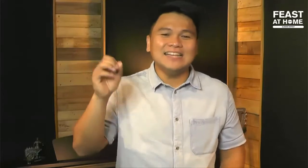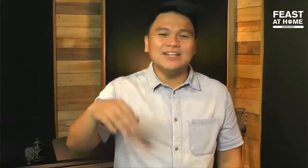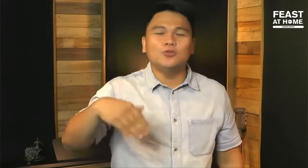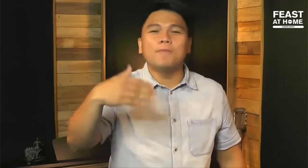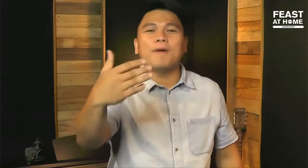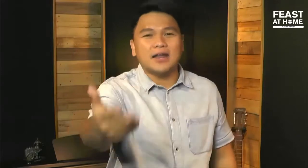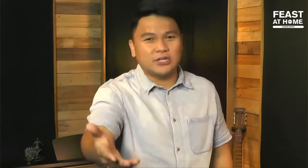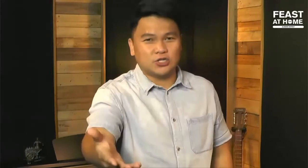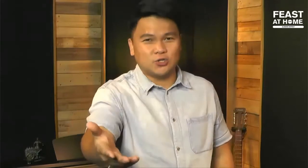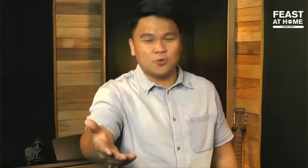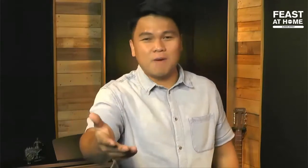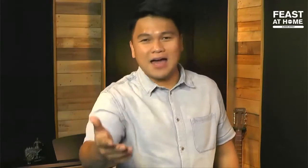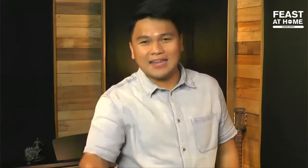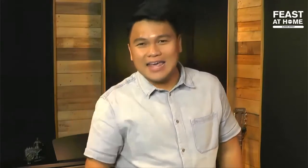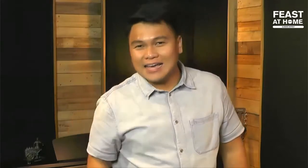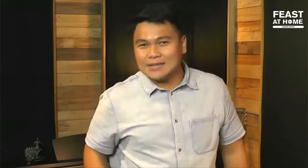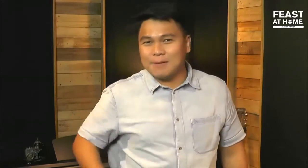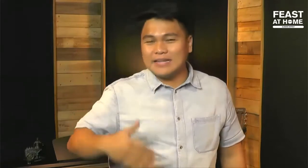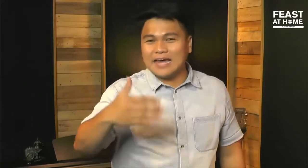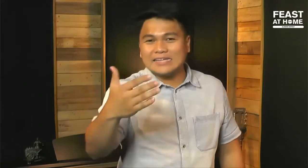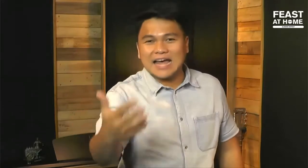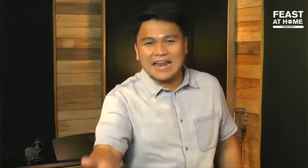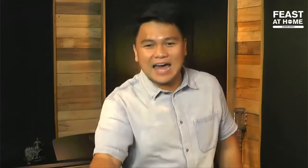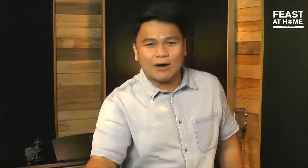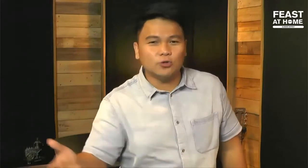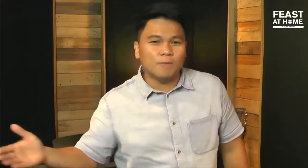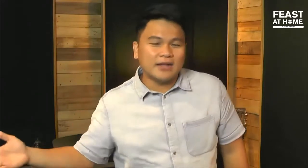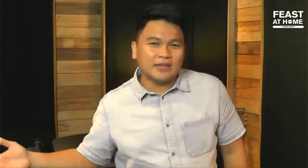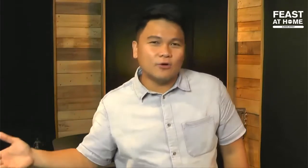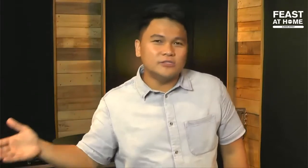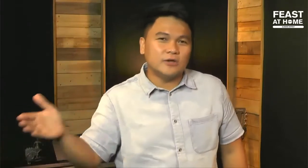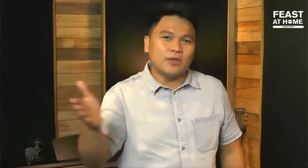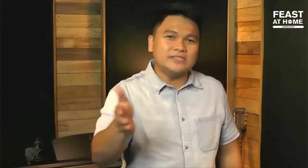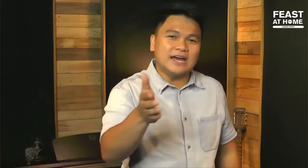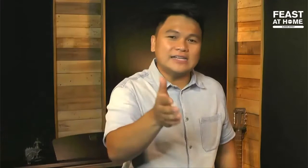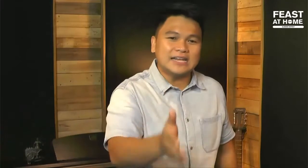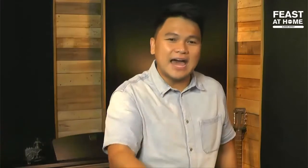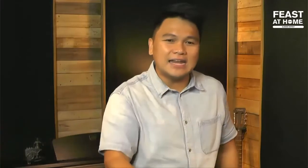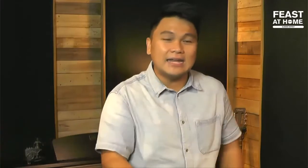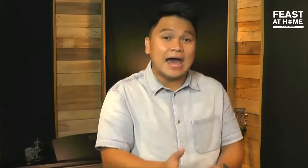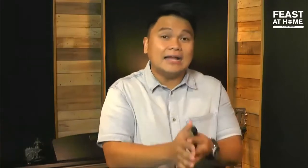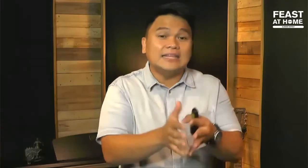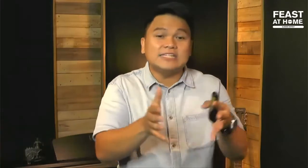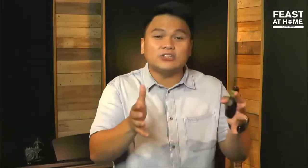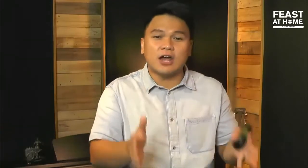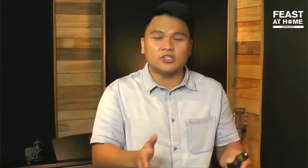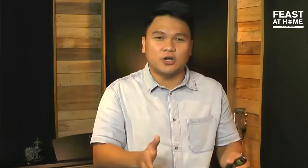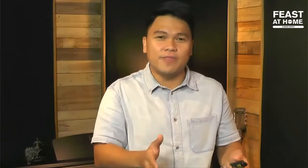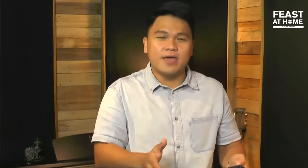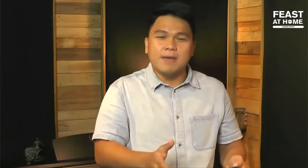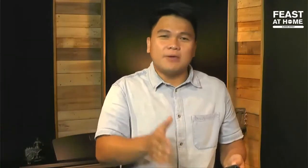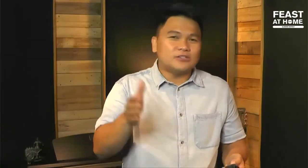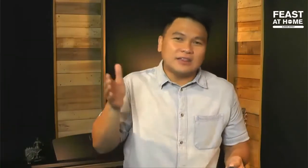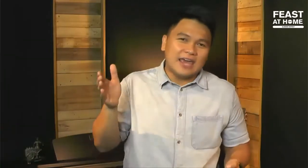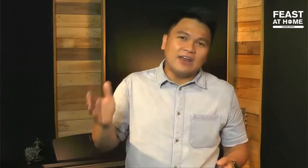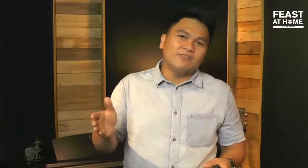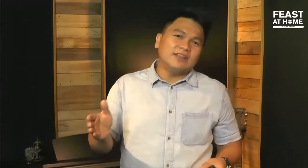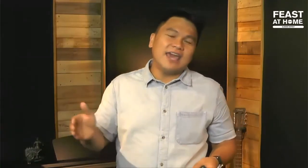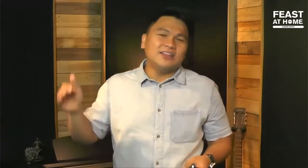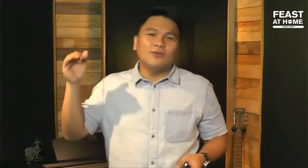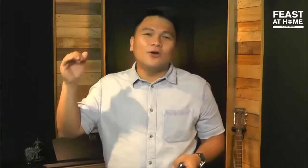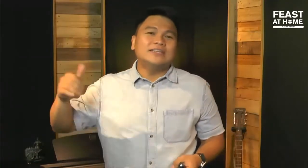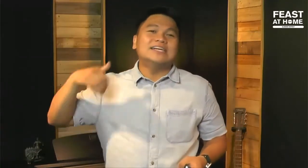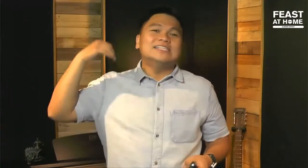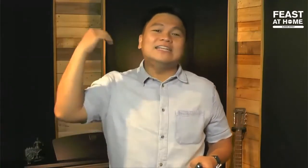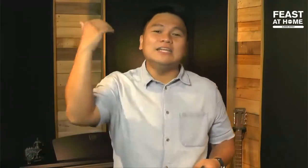does not need to punish you. Bakit? Kasi pag nagkasala ka, automatic consequence ng kasalanan ang destruction. Because at the end of the